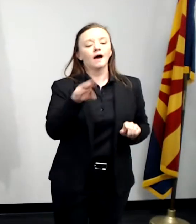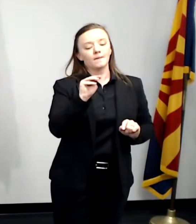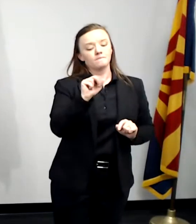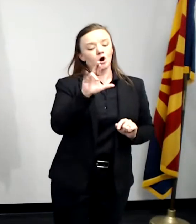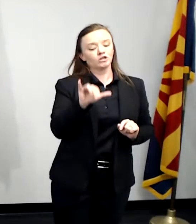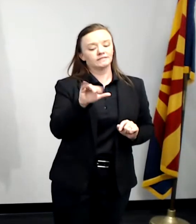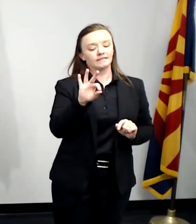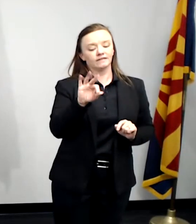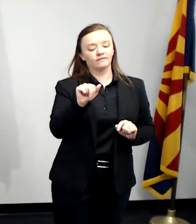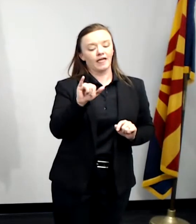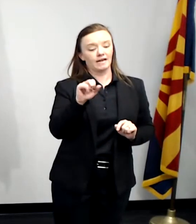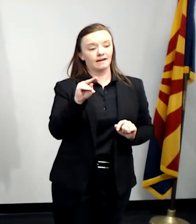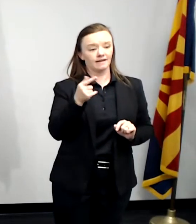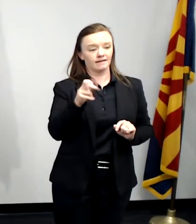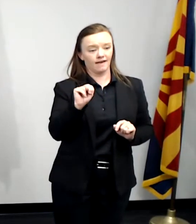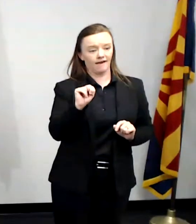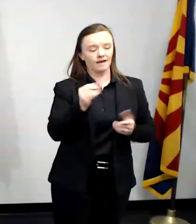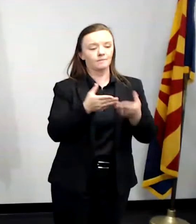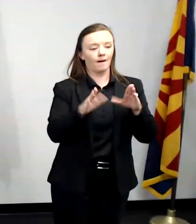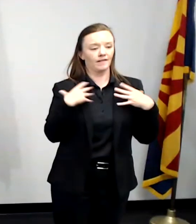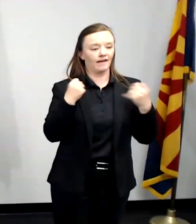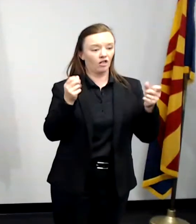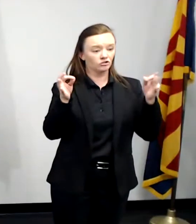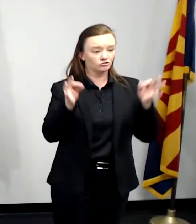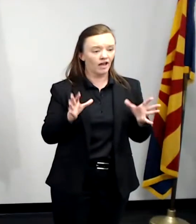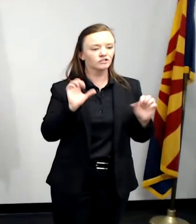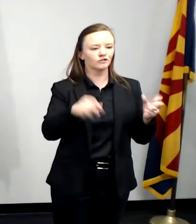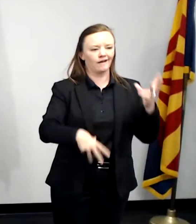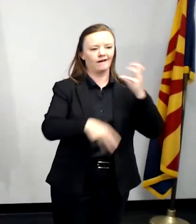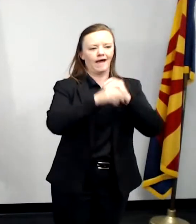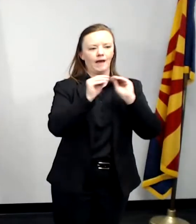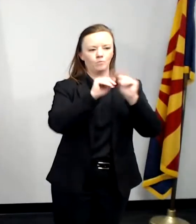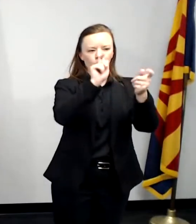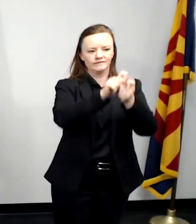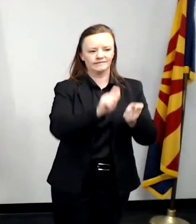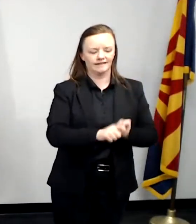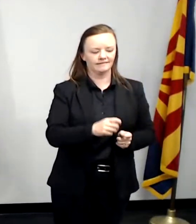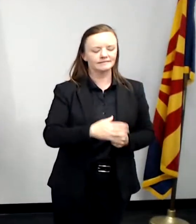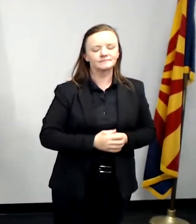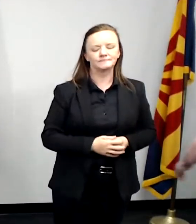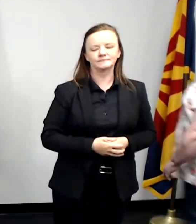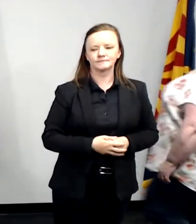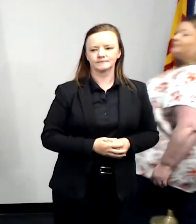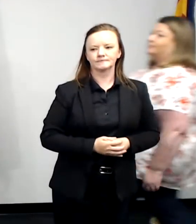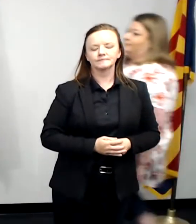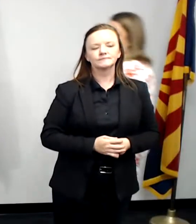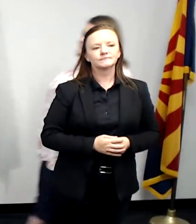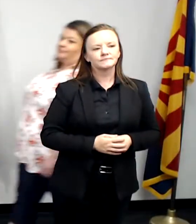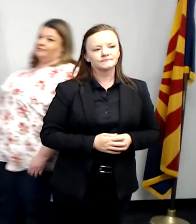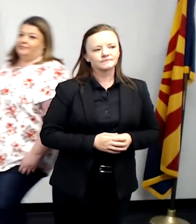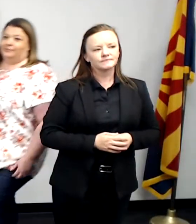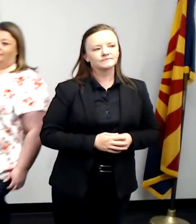Flanagan, our Public Health Director, can fill in the gaps a little bit more in my knowledge. Thank you, Marcy.